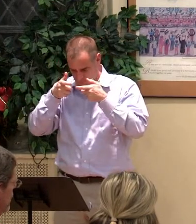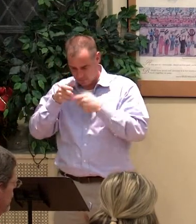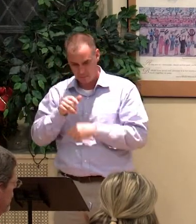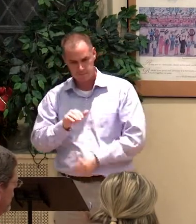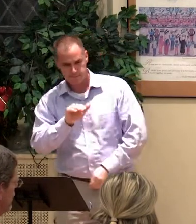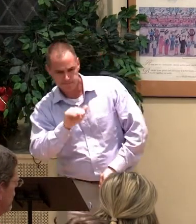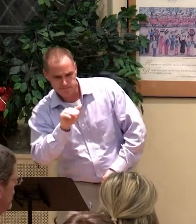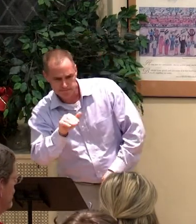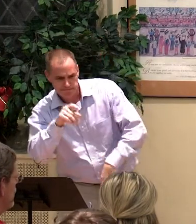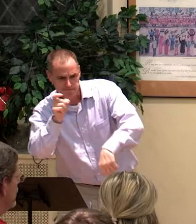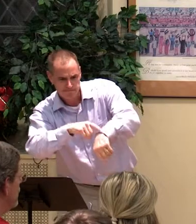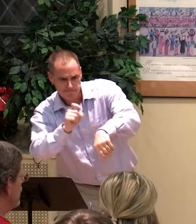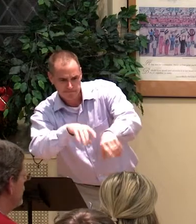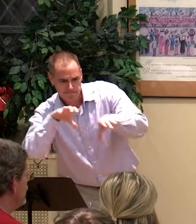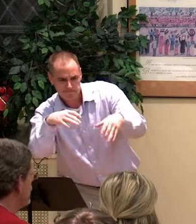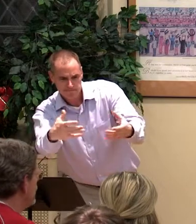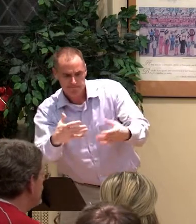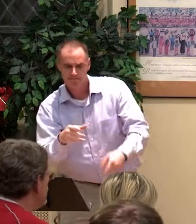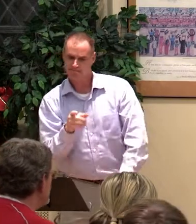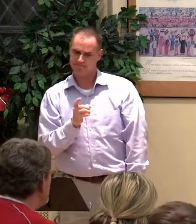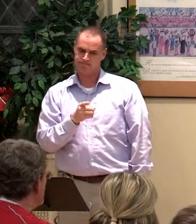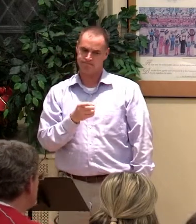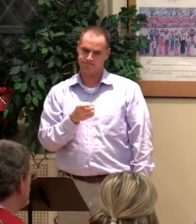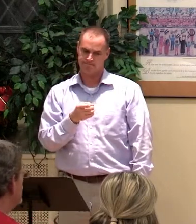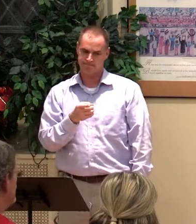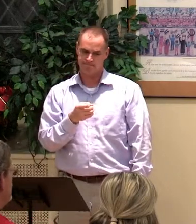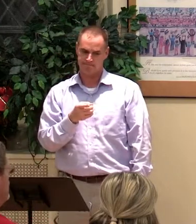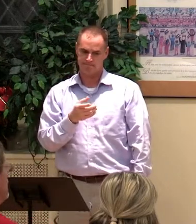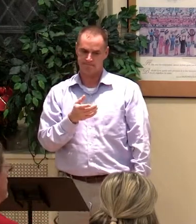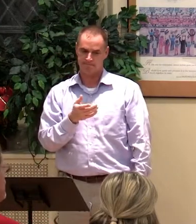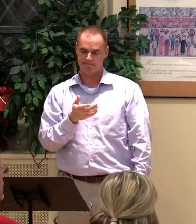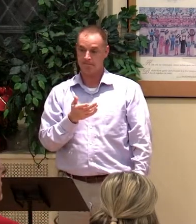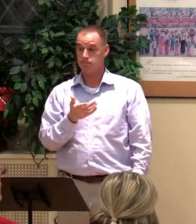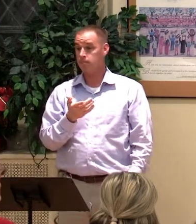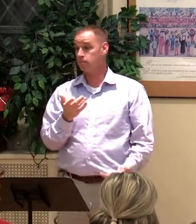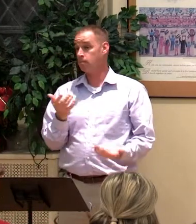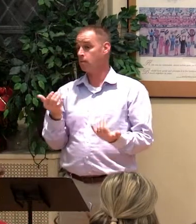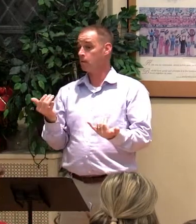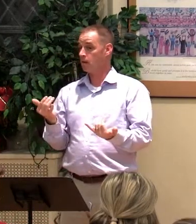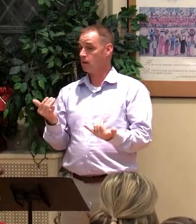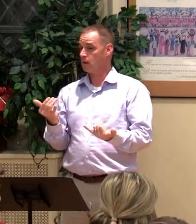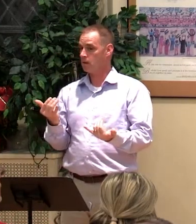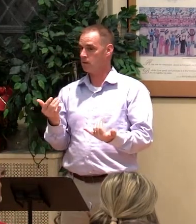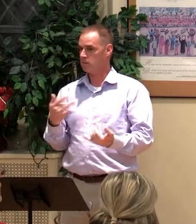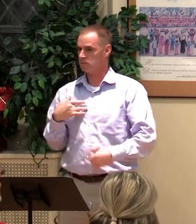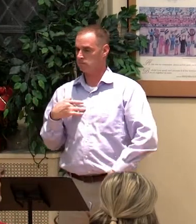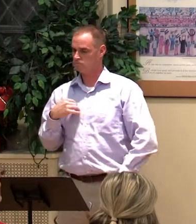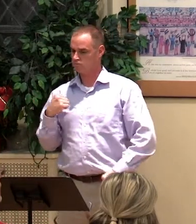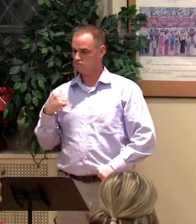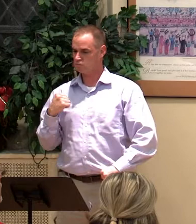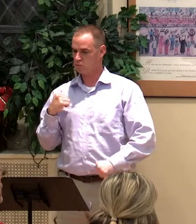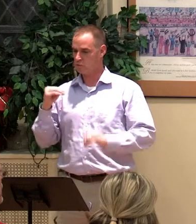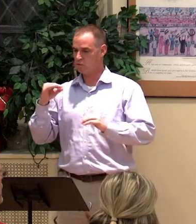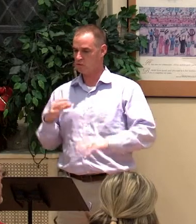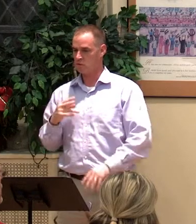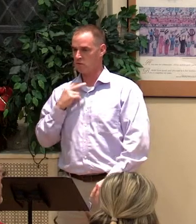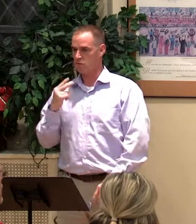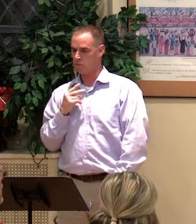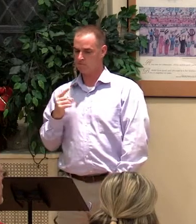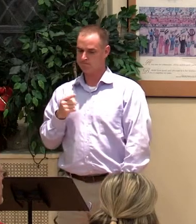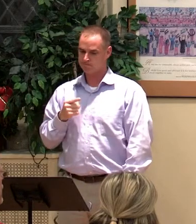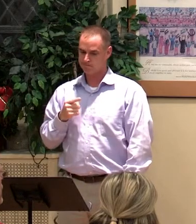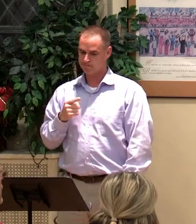Time to get to class, I say. This time in my stern teacher voice.